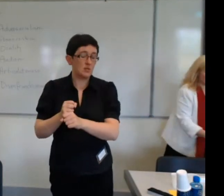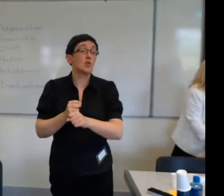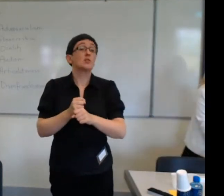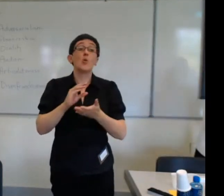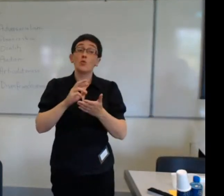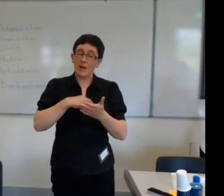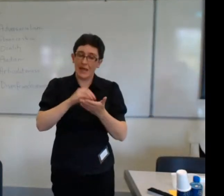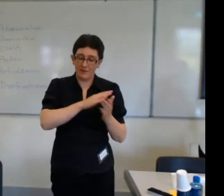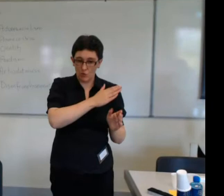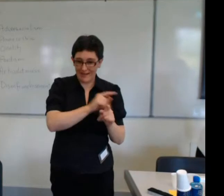police settings.